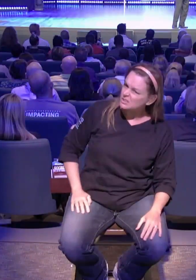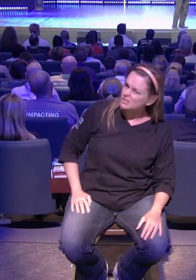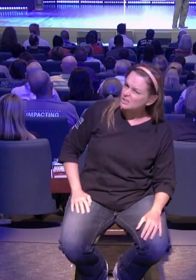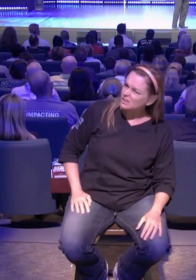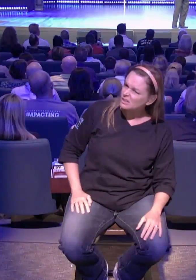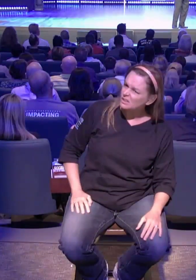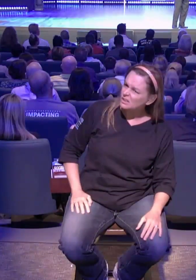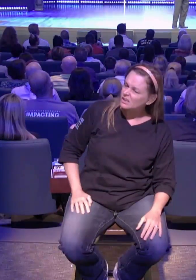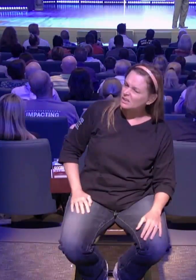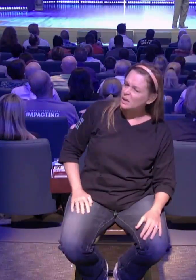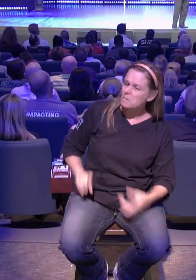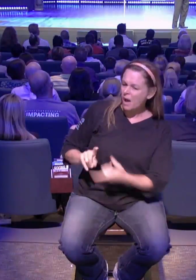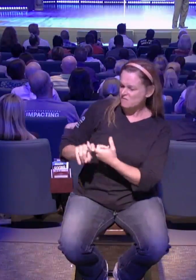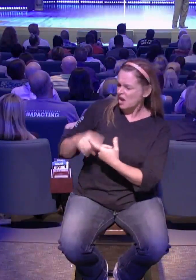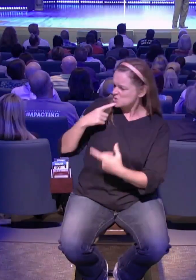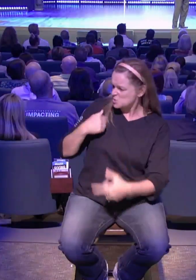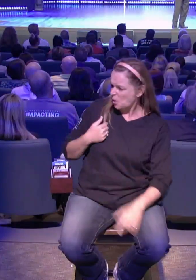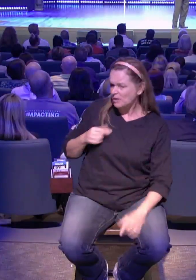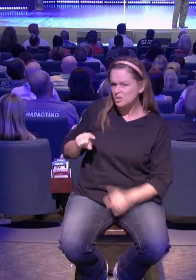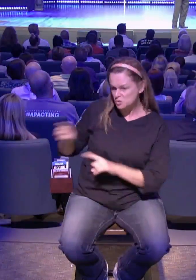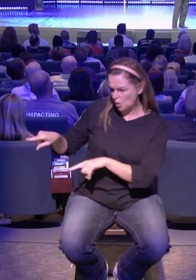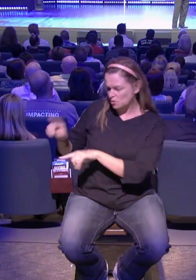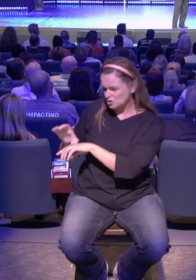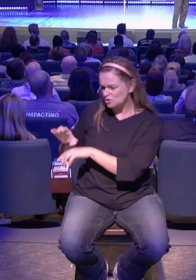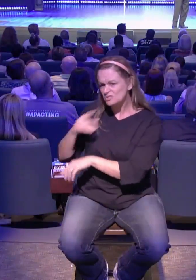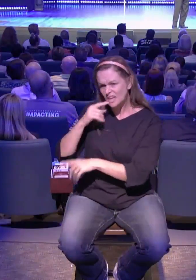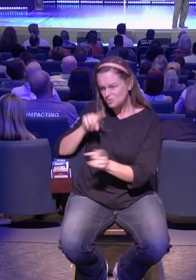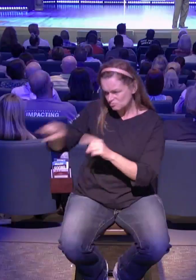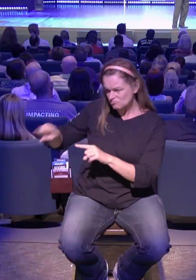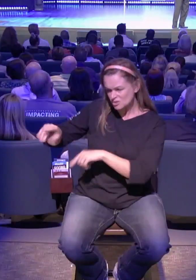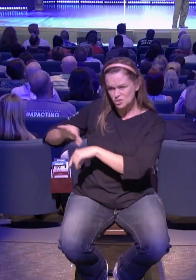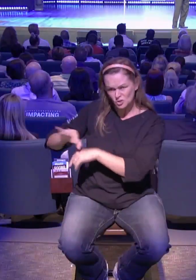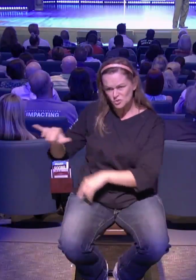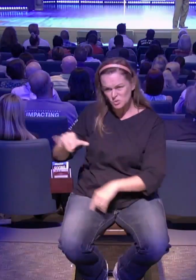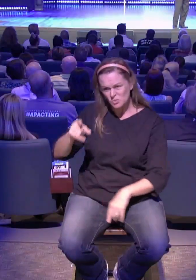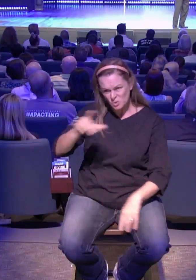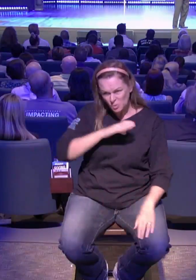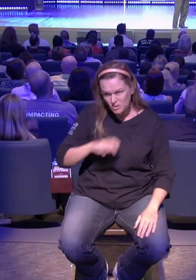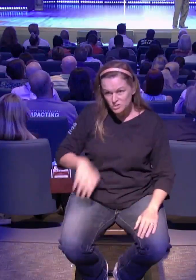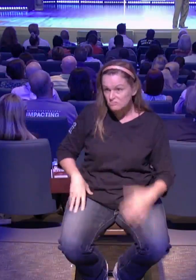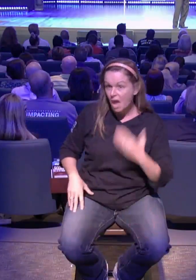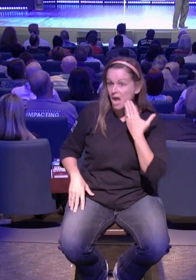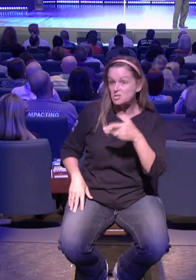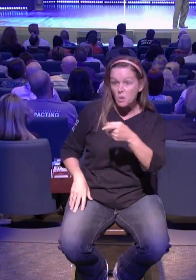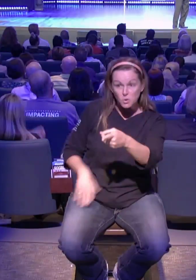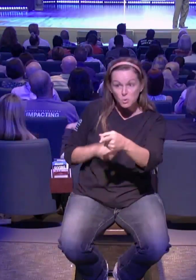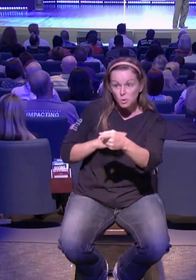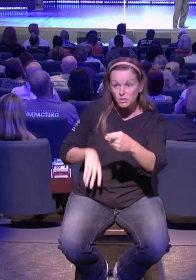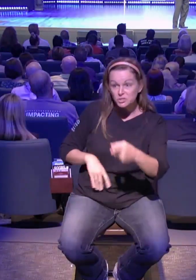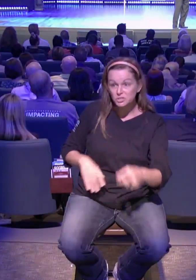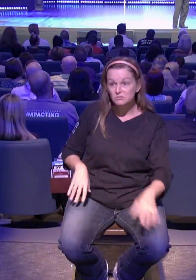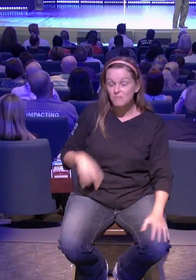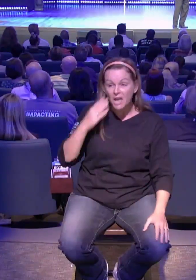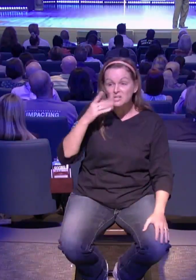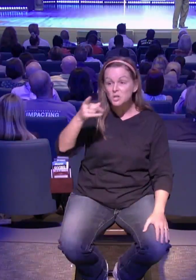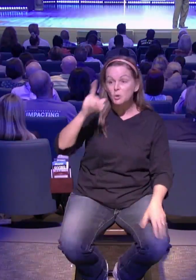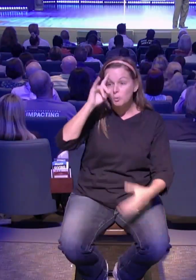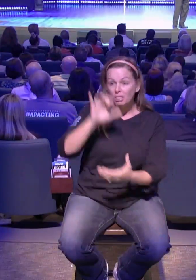A friend of mine that's one of your friends who goes to church, he says, you go to church and that you're a Christian. I never knew you were a believer.